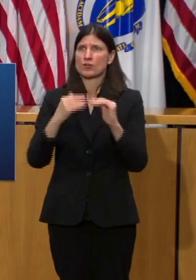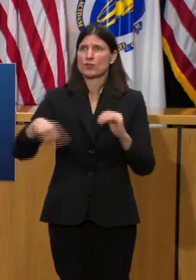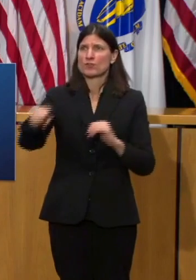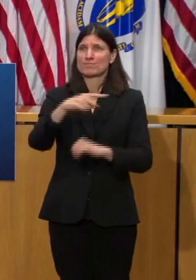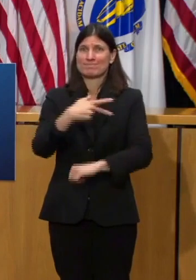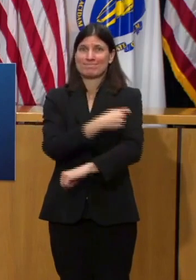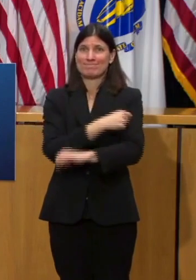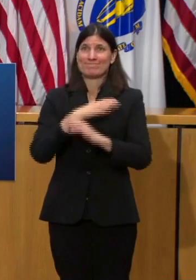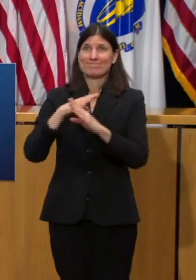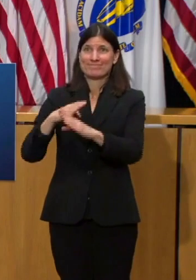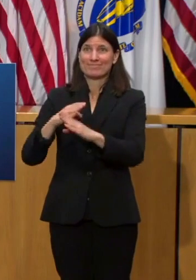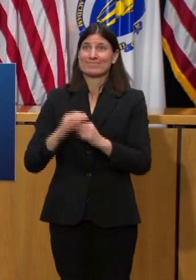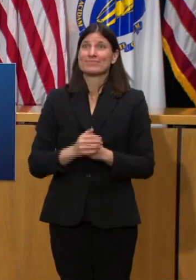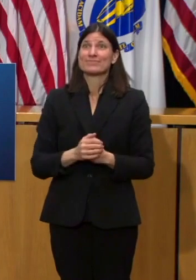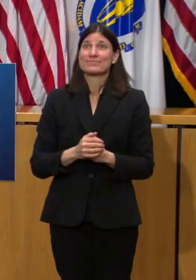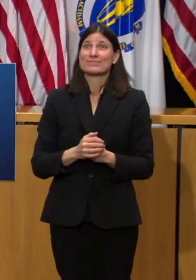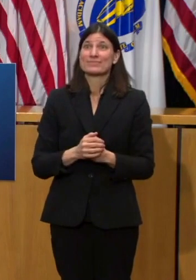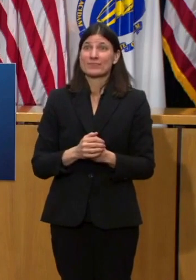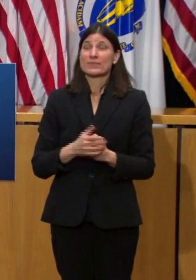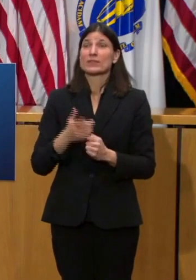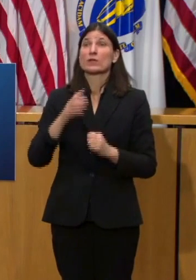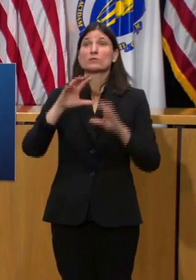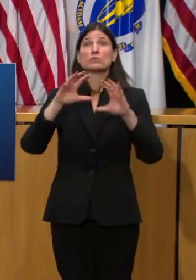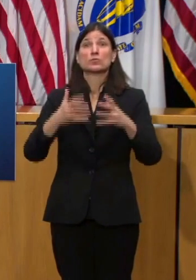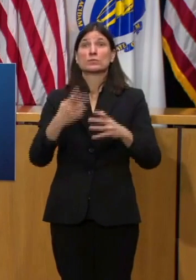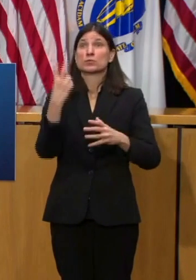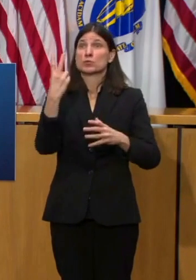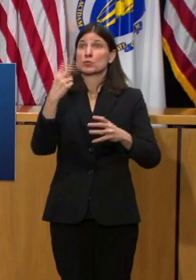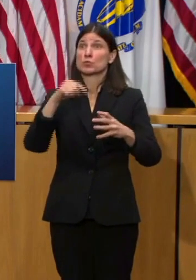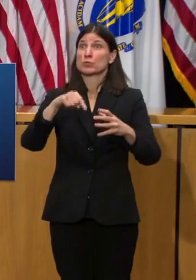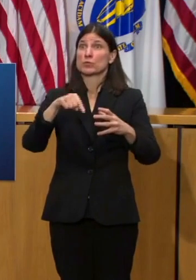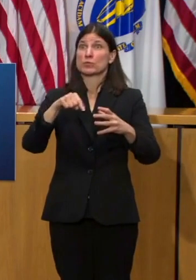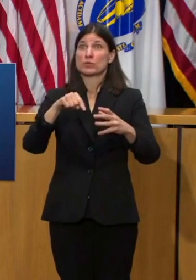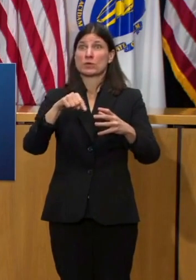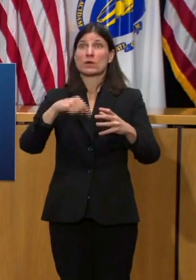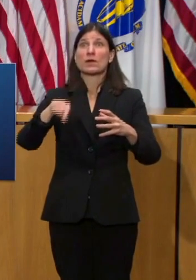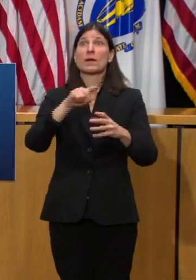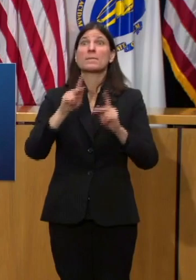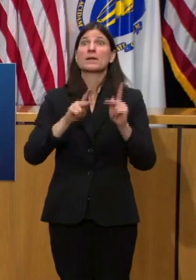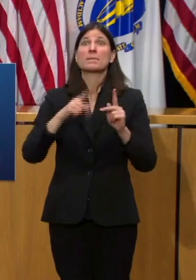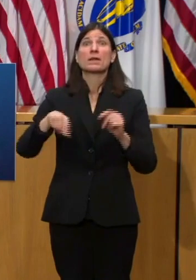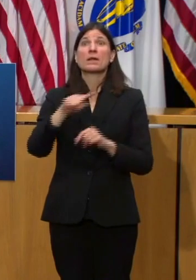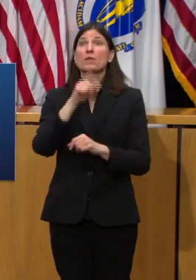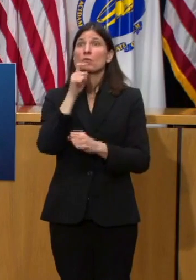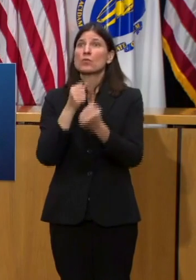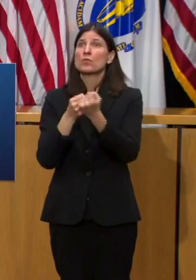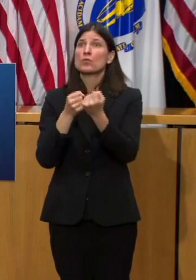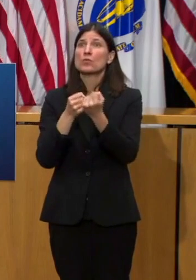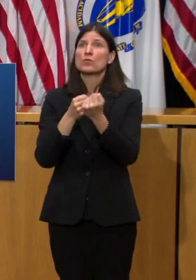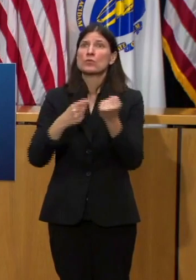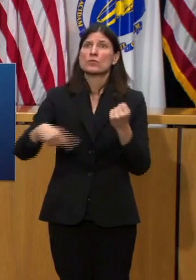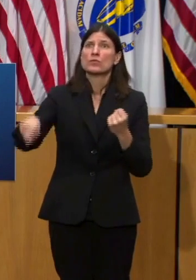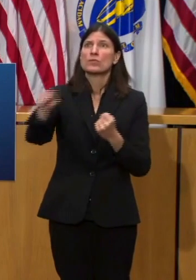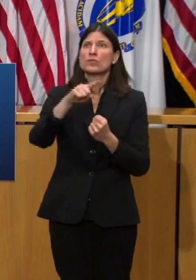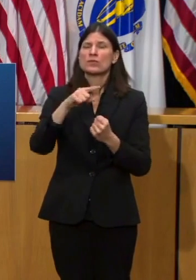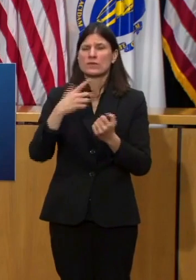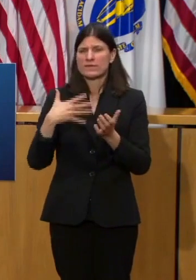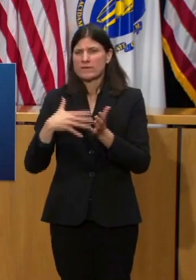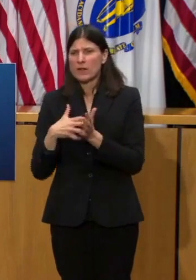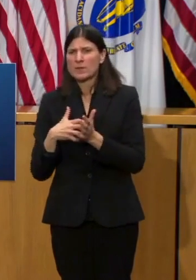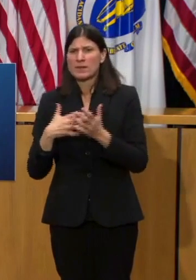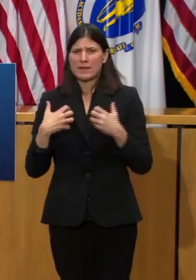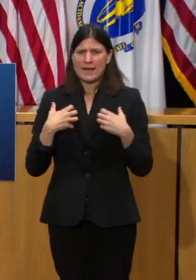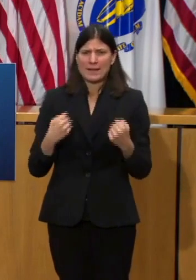priority groups, we're holding true to our commitment to protect vulnerable populations. For individuals with 2 or more certain